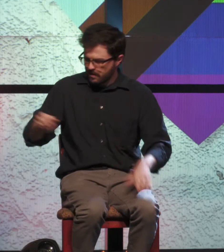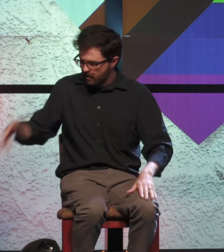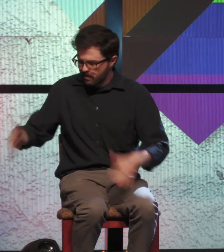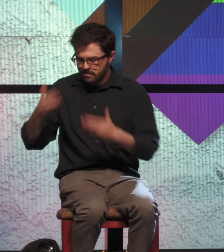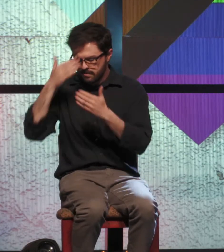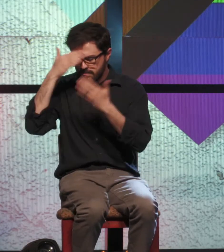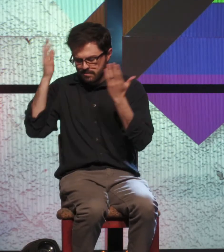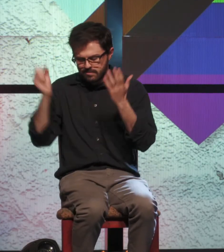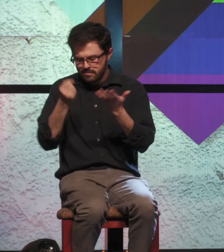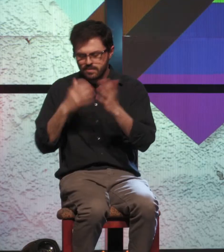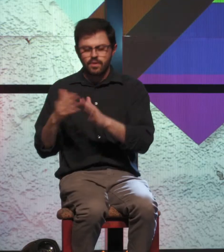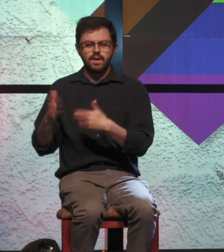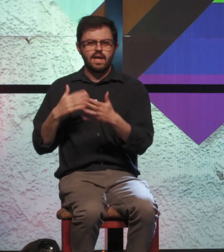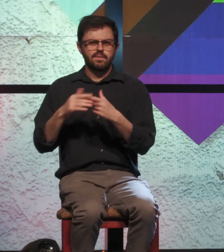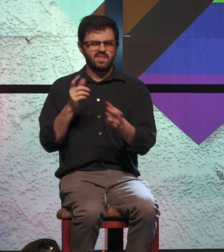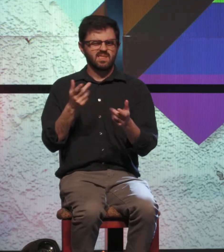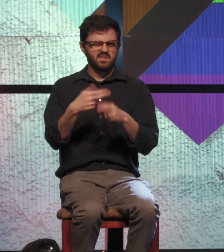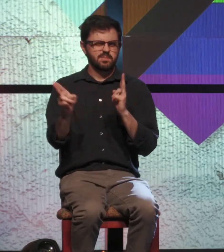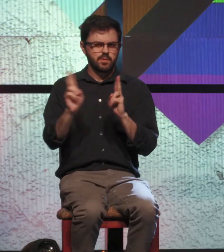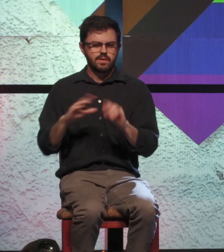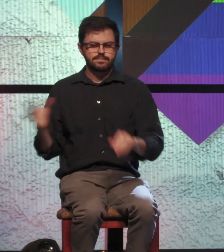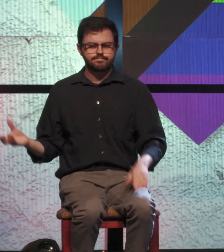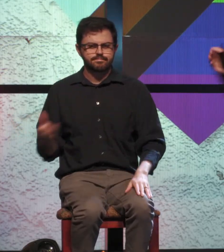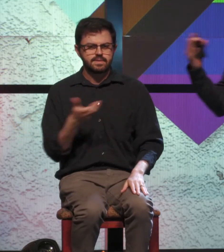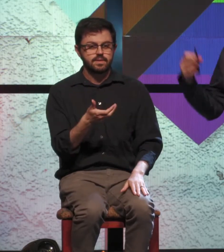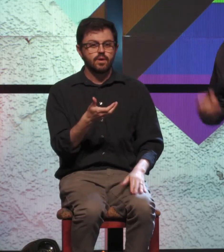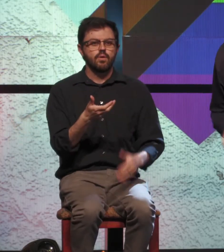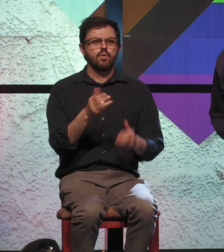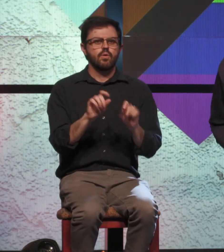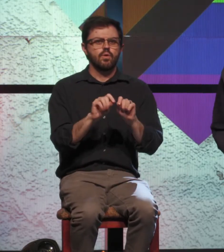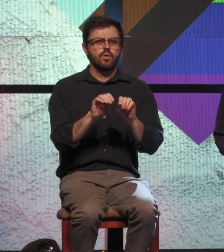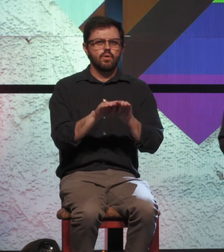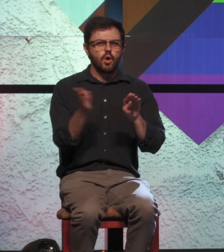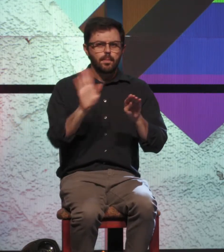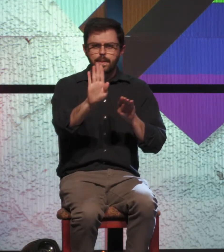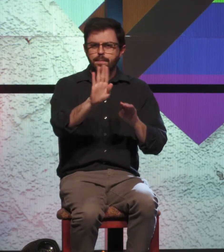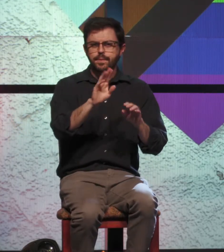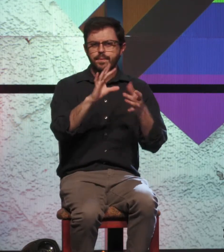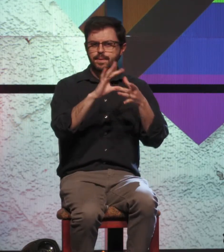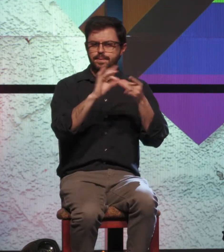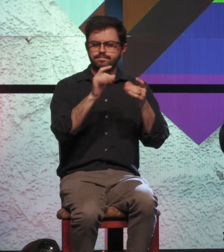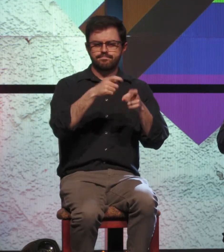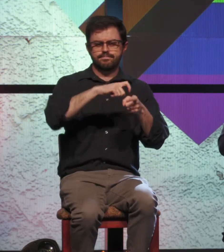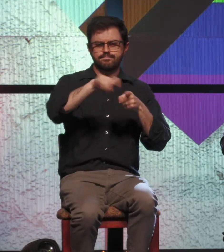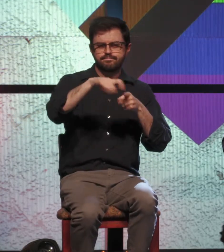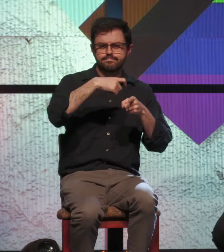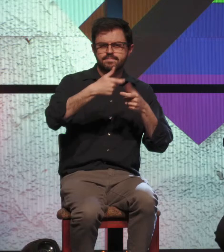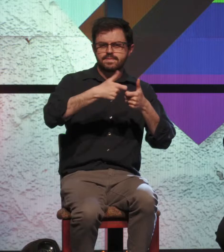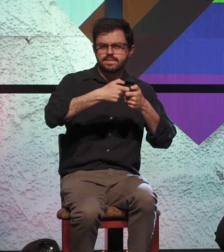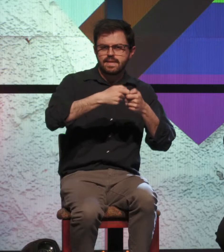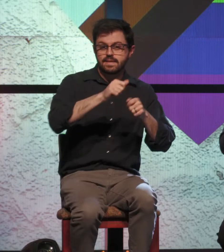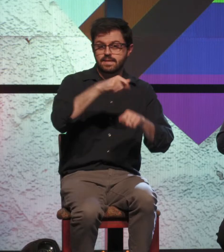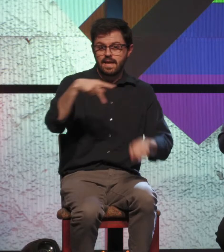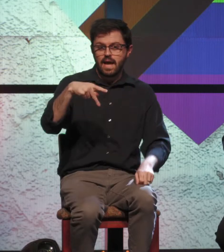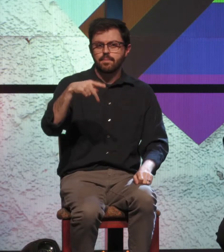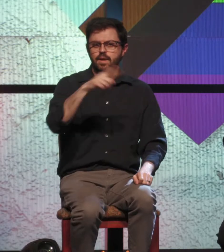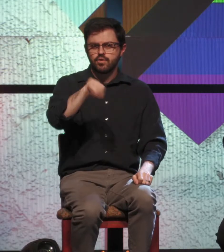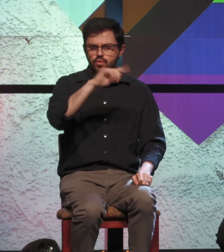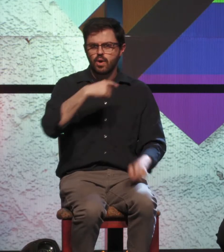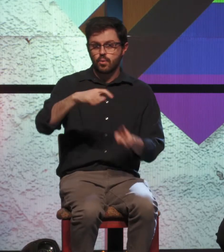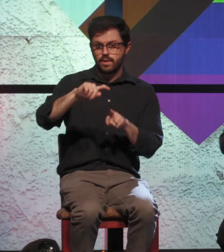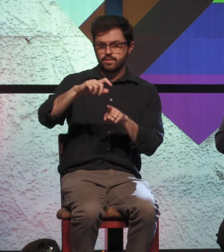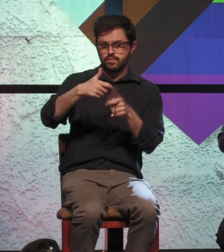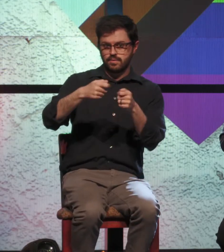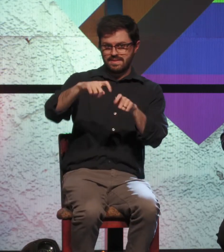quickly, okay? So what I need you to do is in your message, open up your message app, your text message app, and you're going to text me, okay? And this is my number.